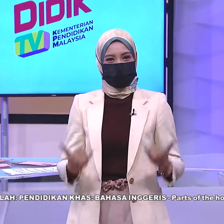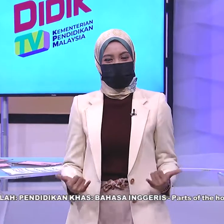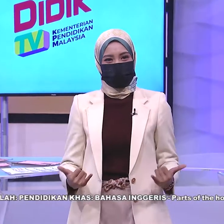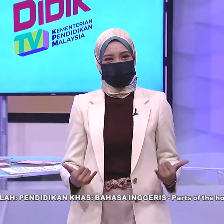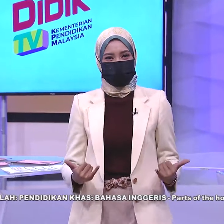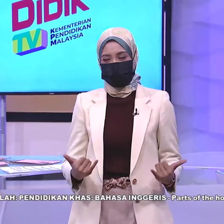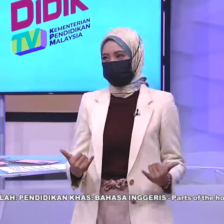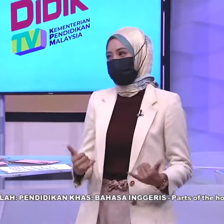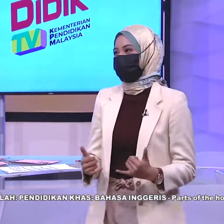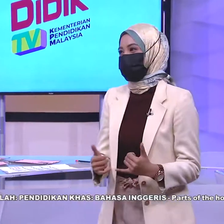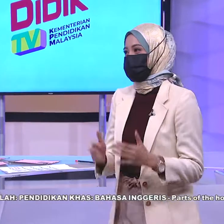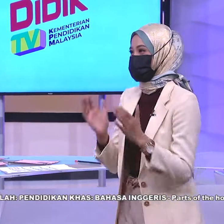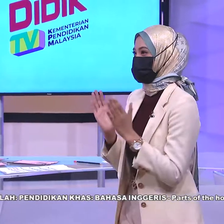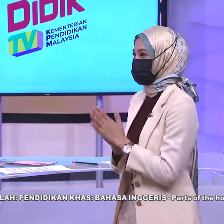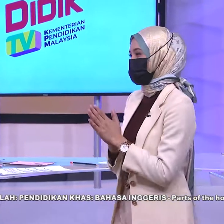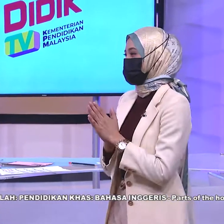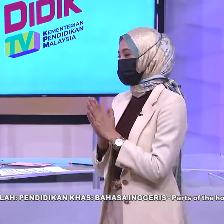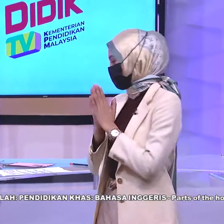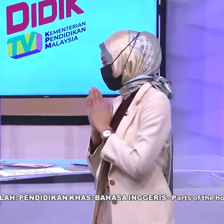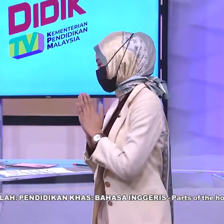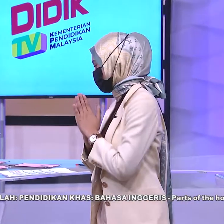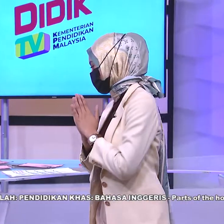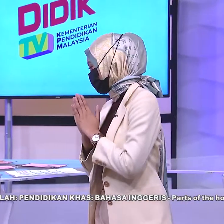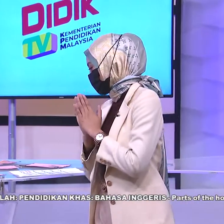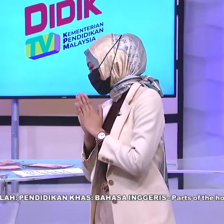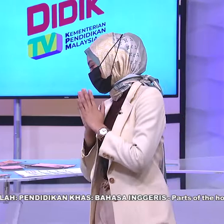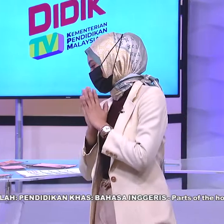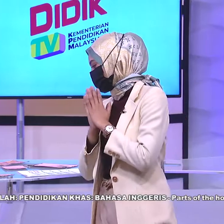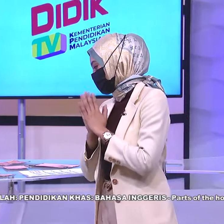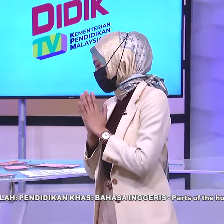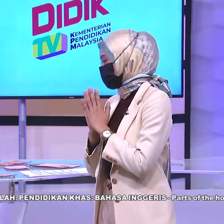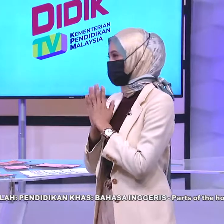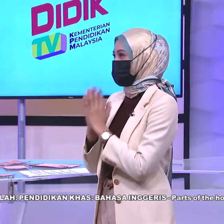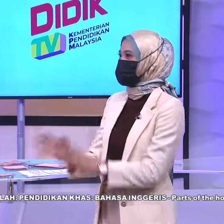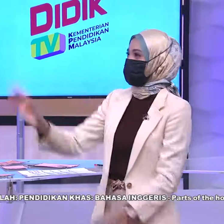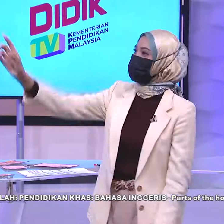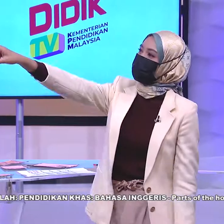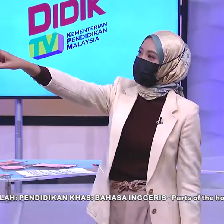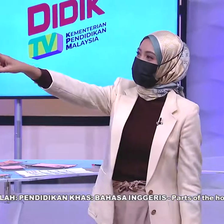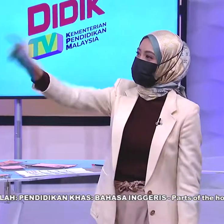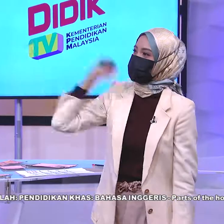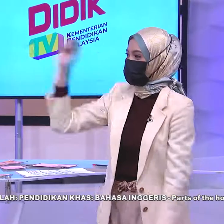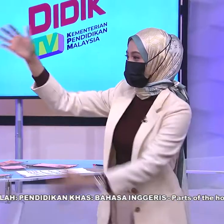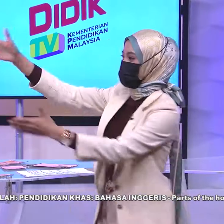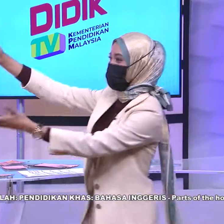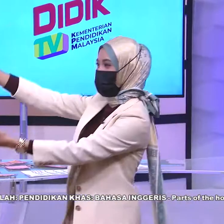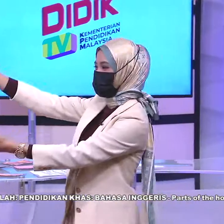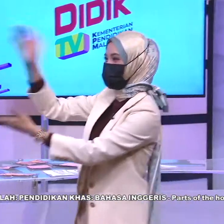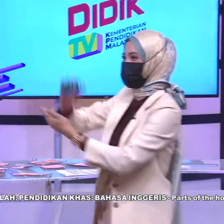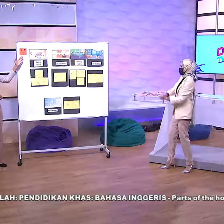Now, still with me and Teacher Shamila. Okay, Teacher, now we are in parts of the house. And this is for my house.